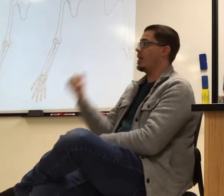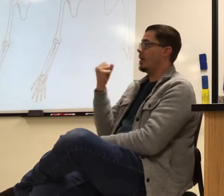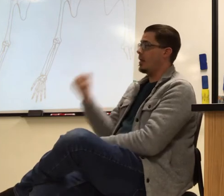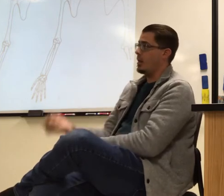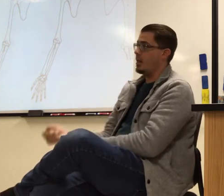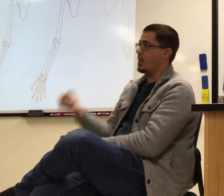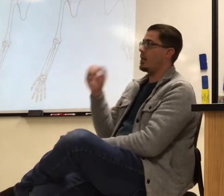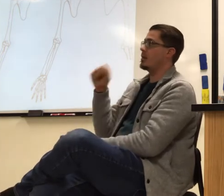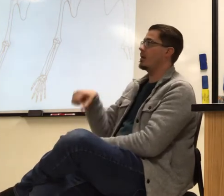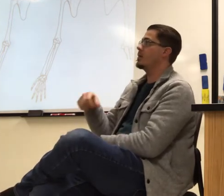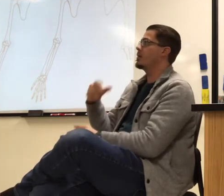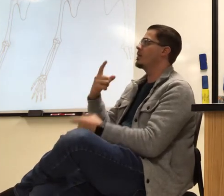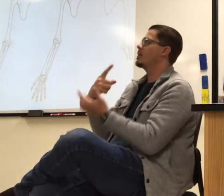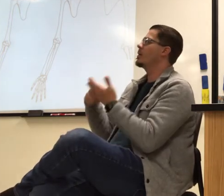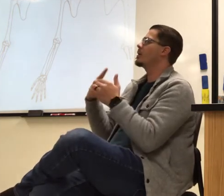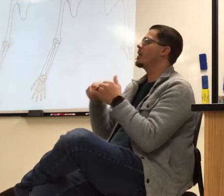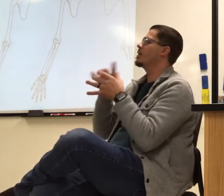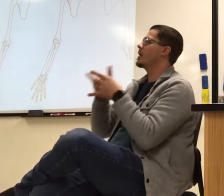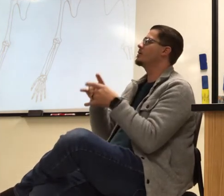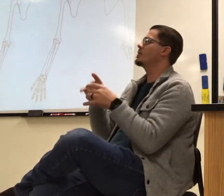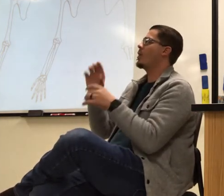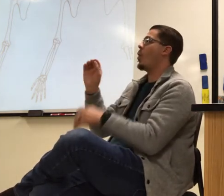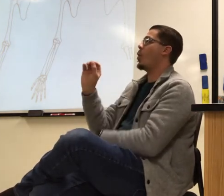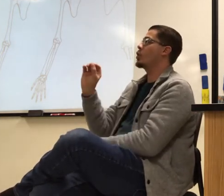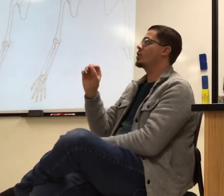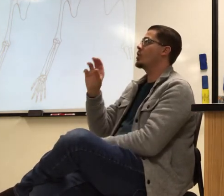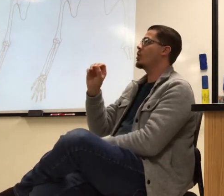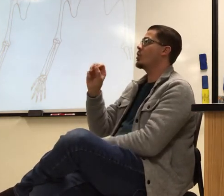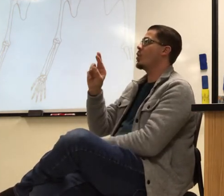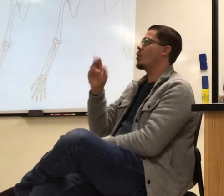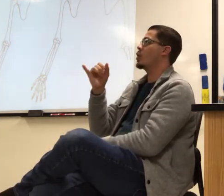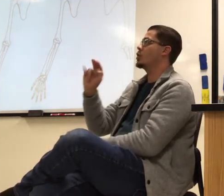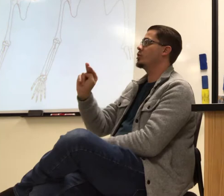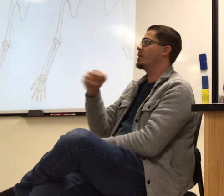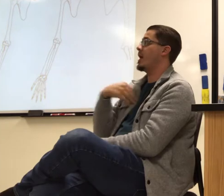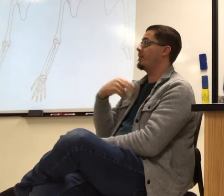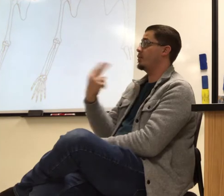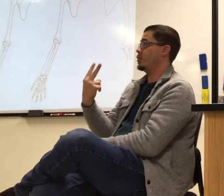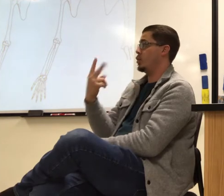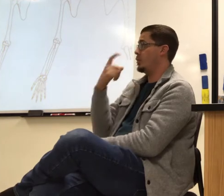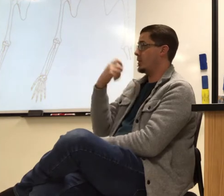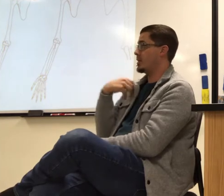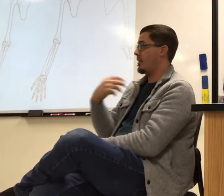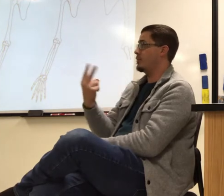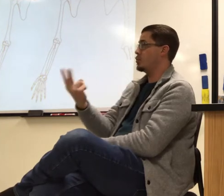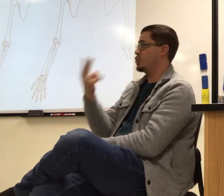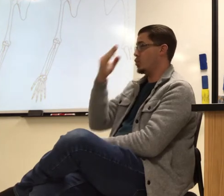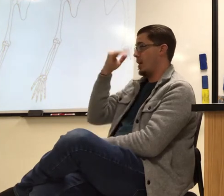So let's talk about its attachments. The origin, there's two of them, because there's two heads.